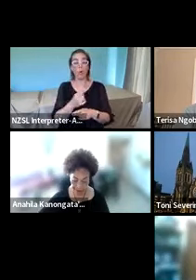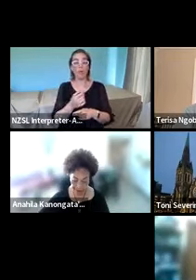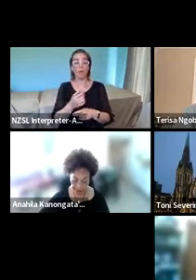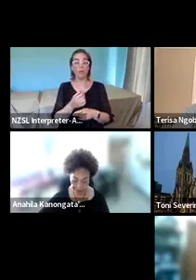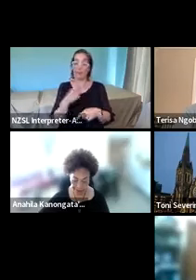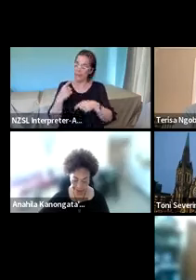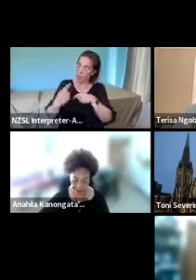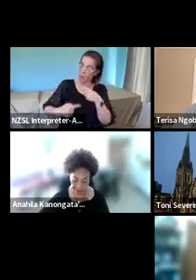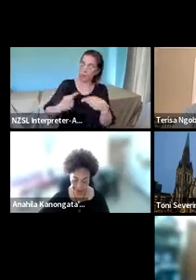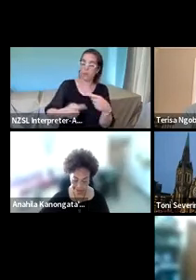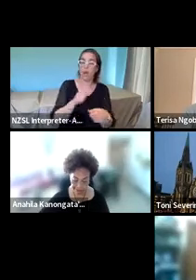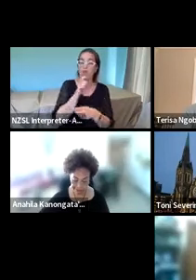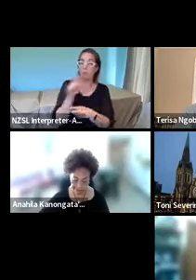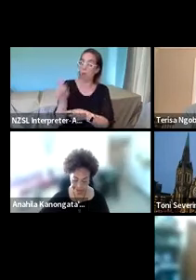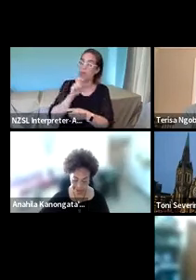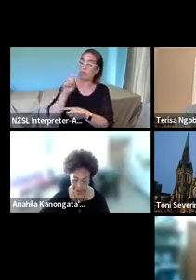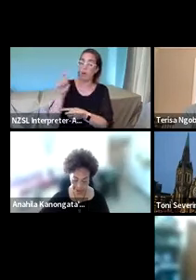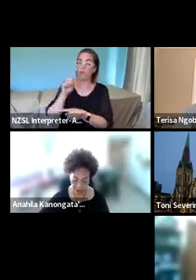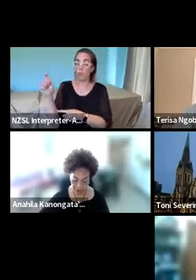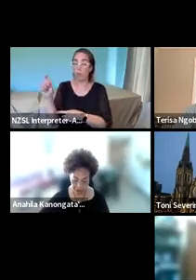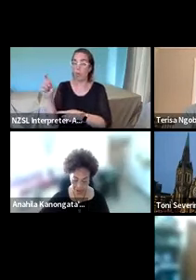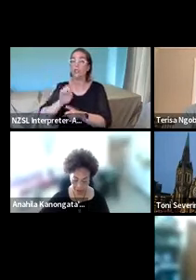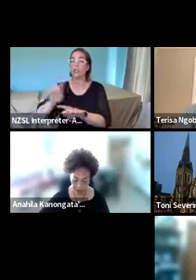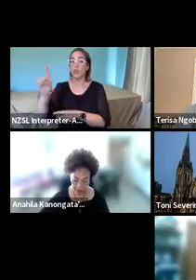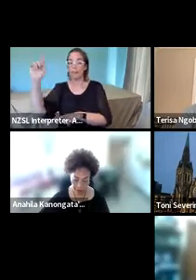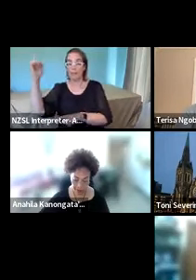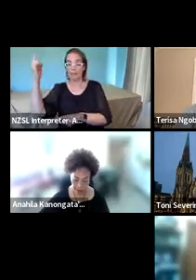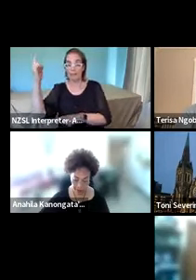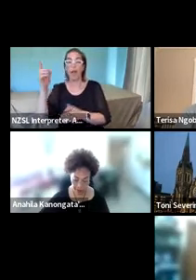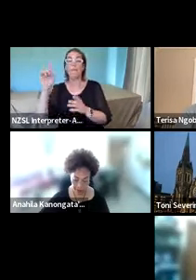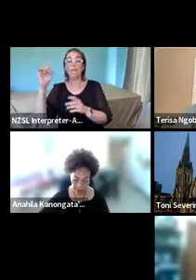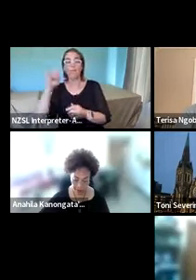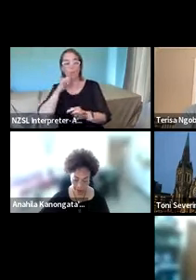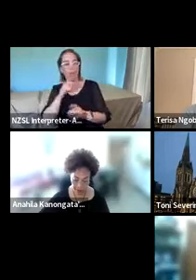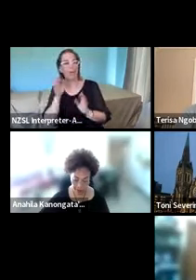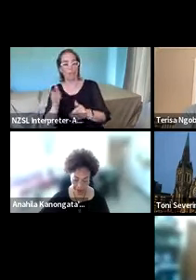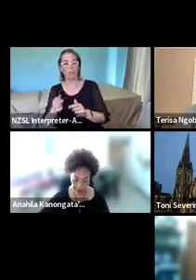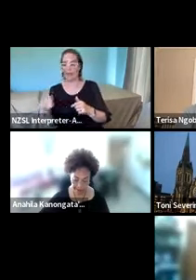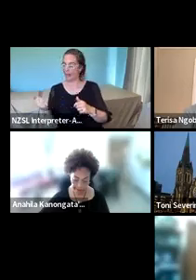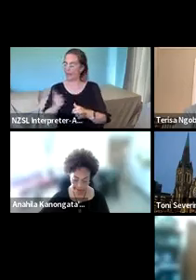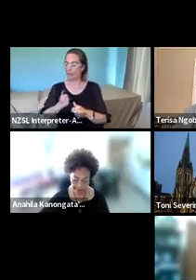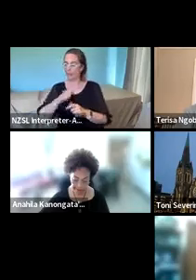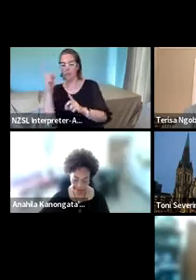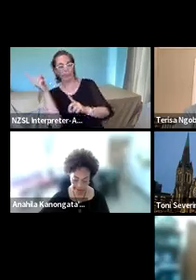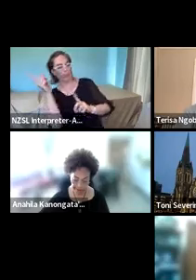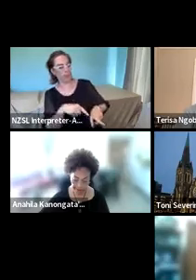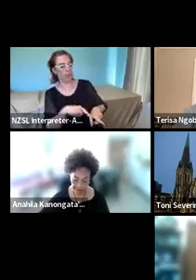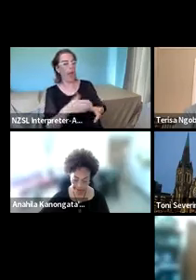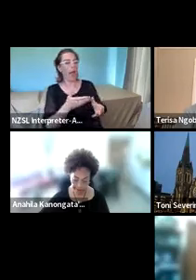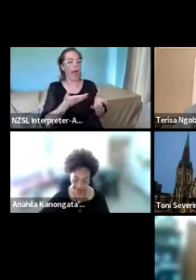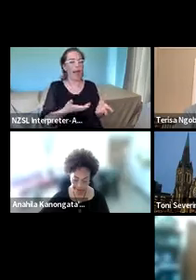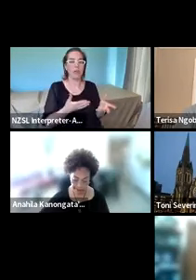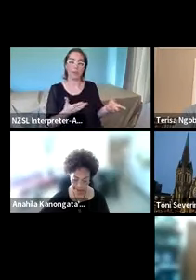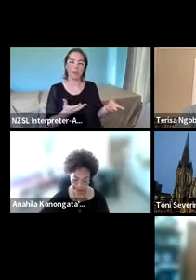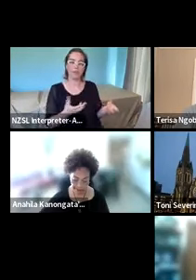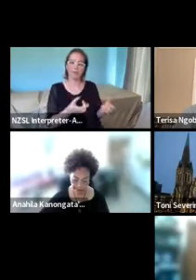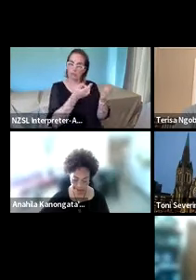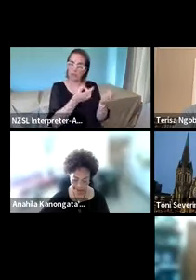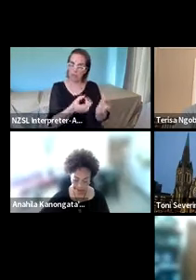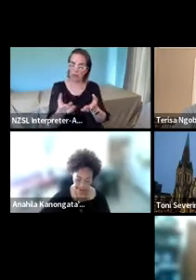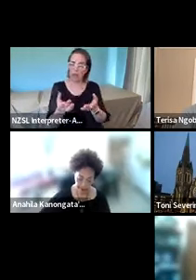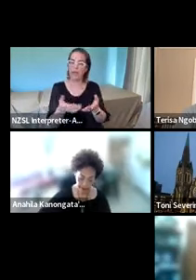continual reports to the minister, and there would be an expectation that the minister will actually report back on how those have been implemented and where they're up to. So they